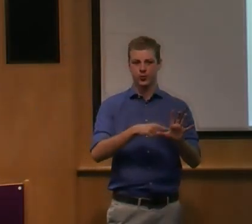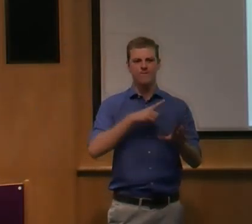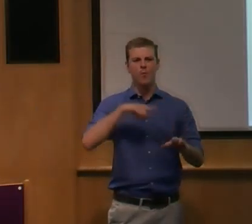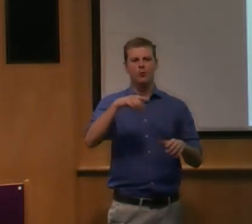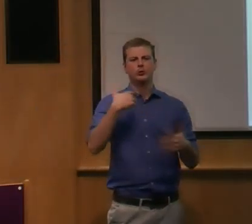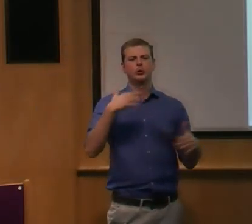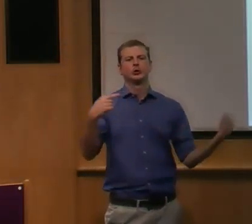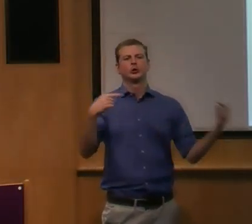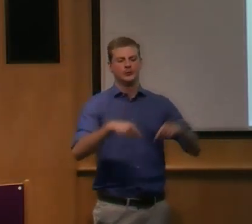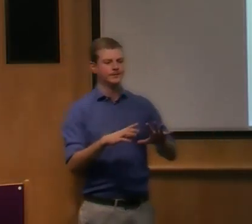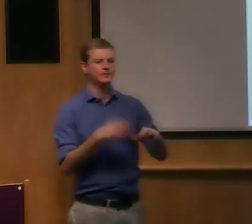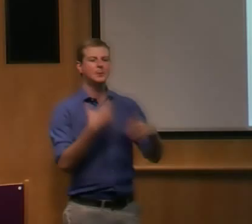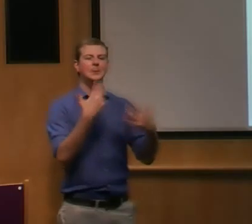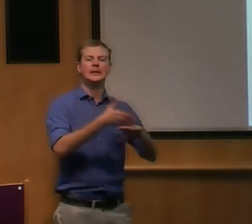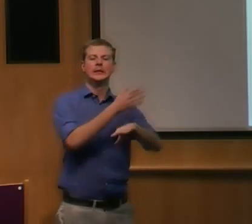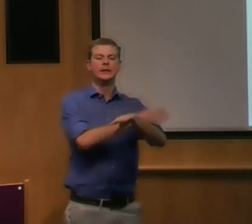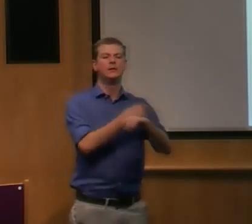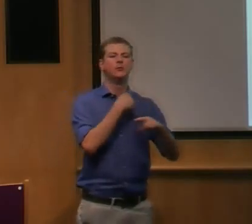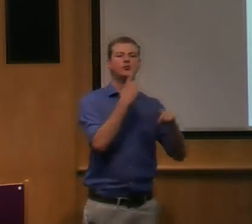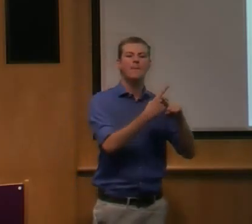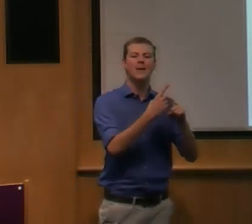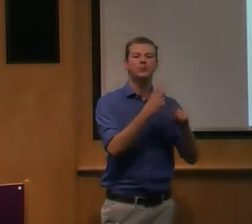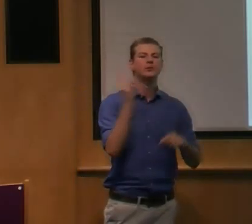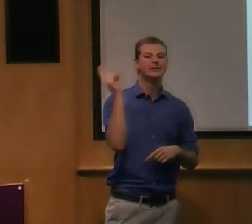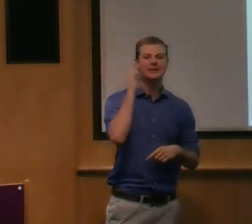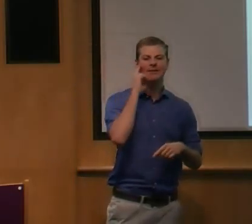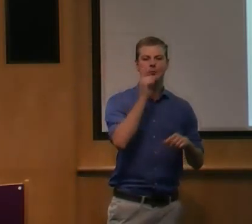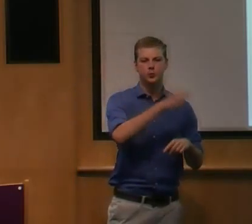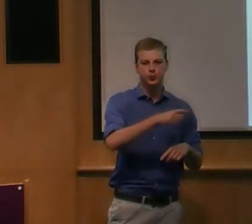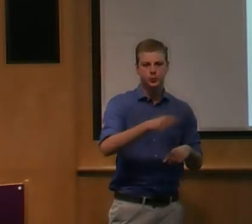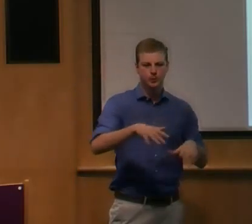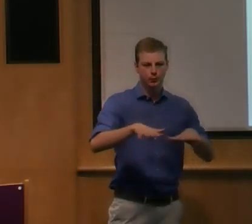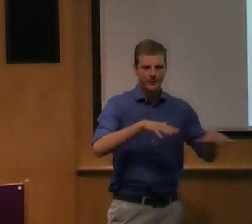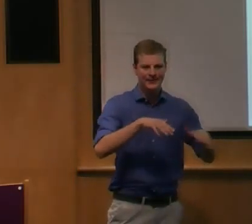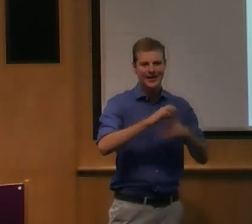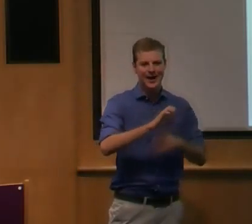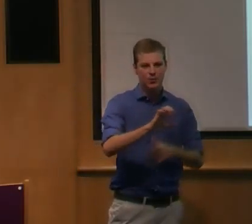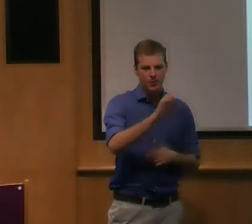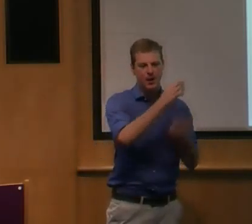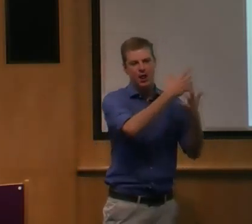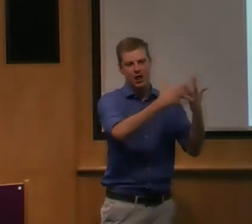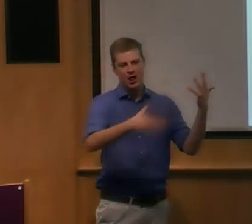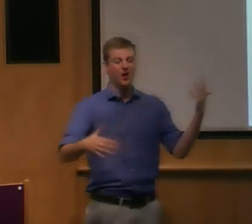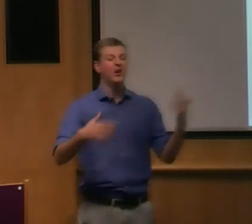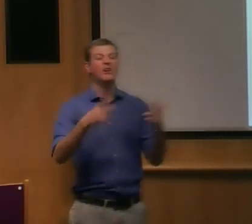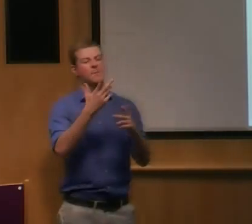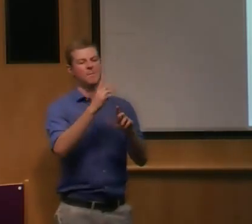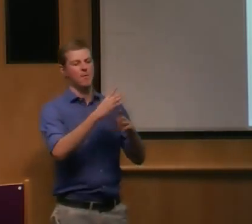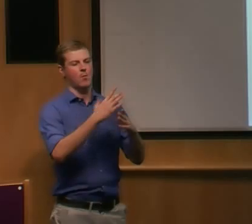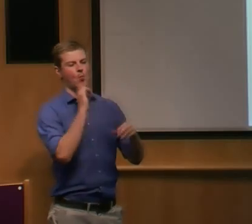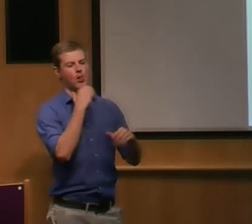background or black text on, I don't know, a black community. Why do you have the panel and